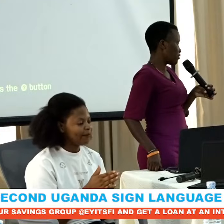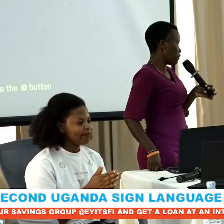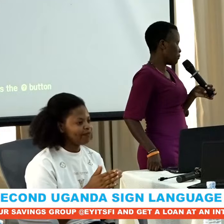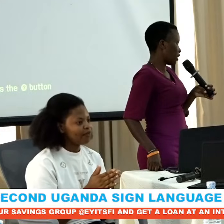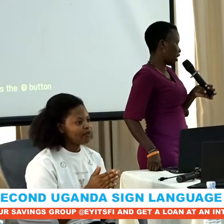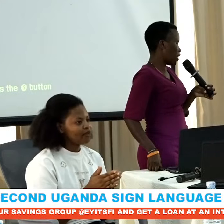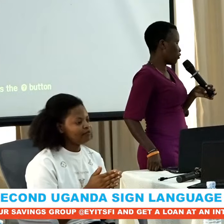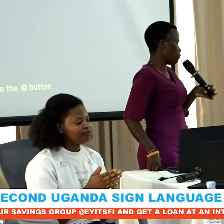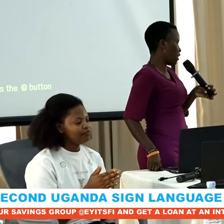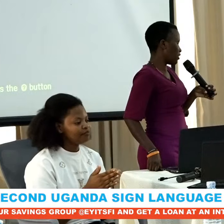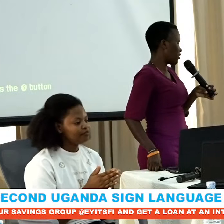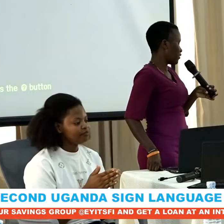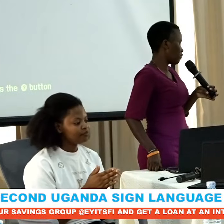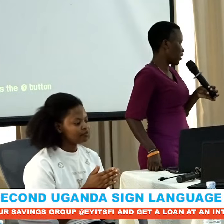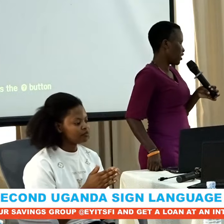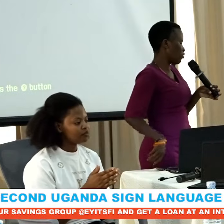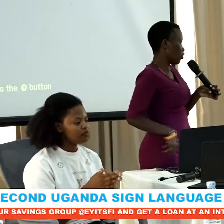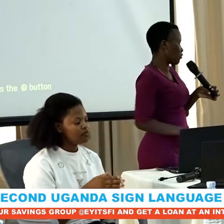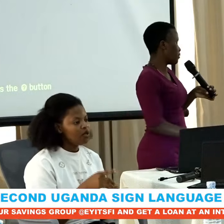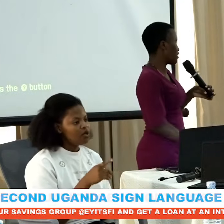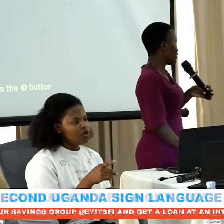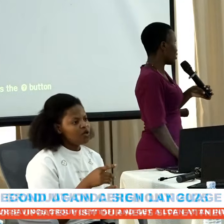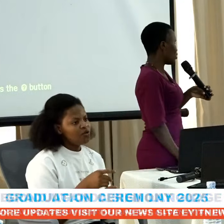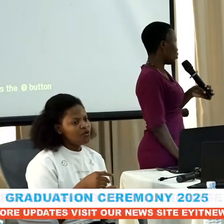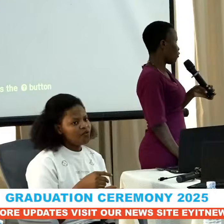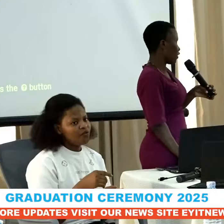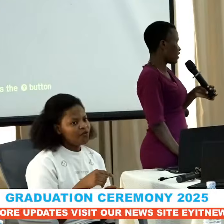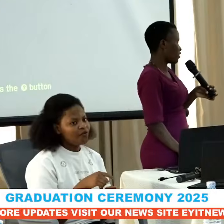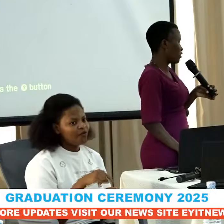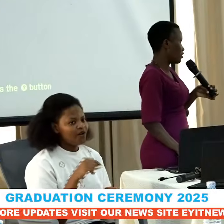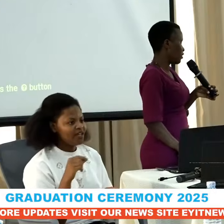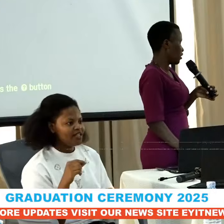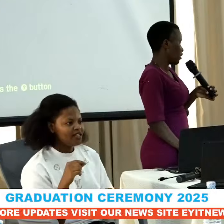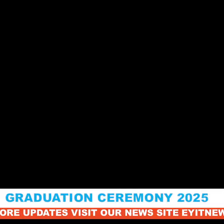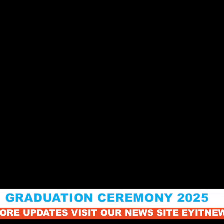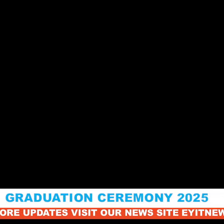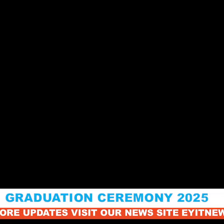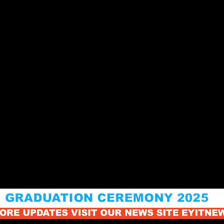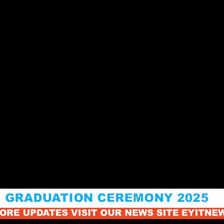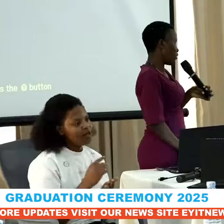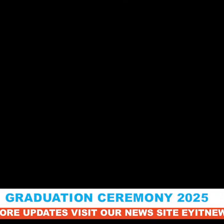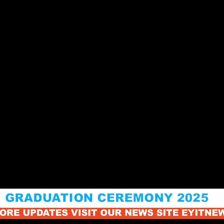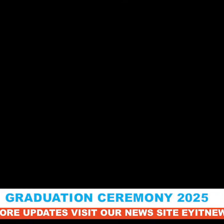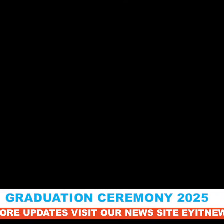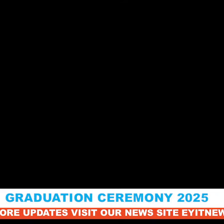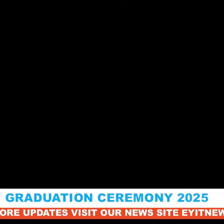He's kind of mad. He's not beating or fighting, but the